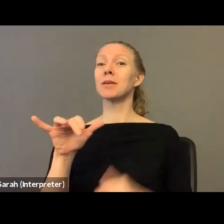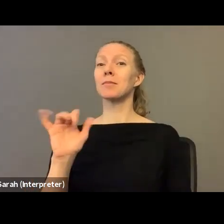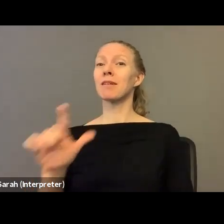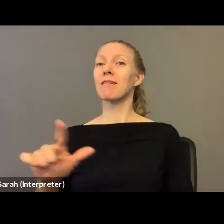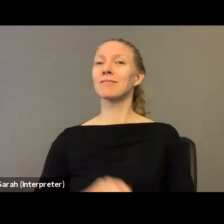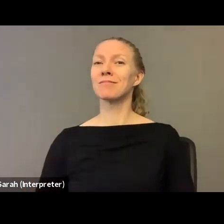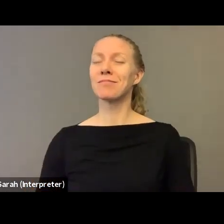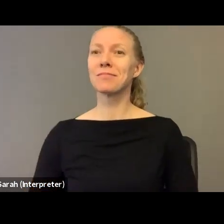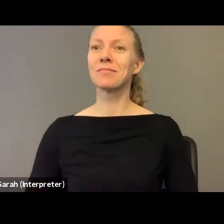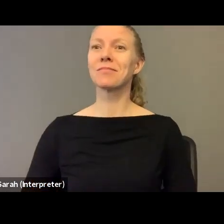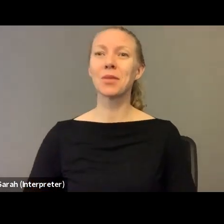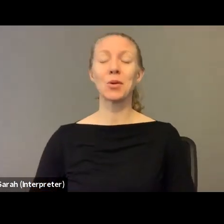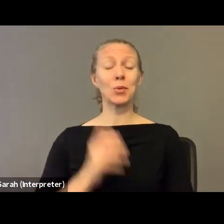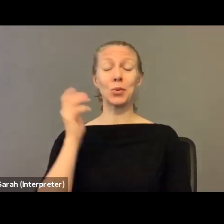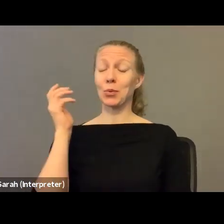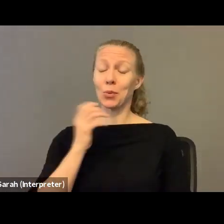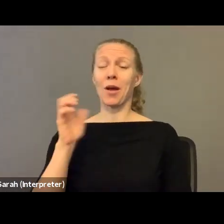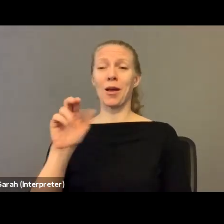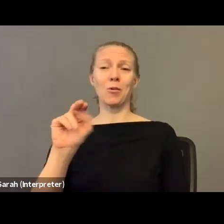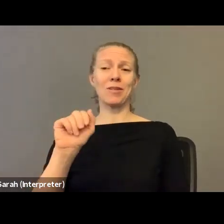Nandi, like, man,